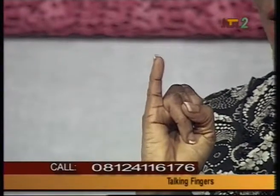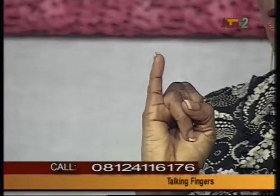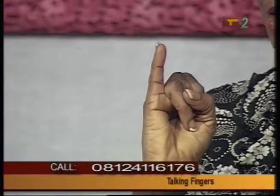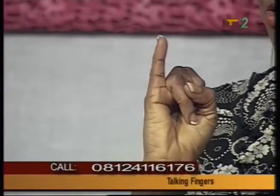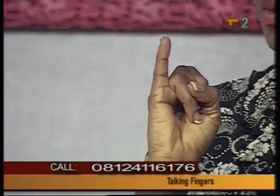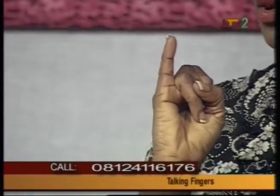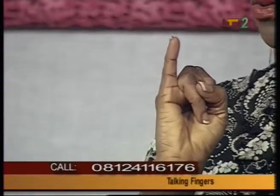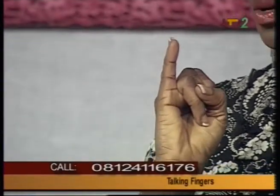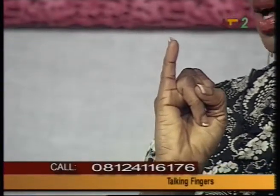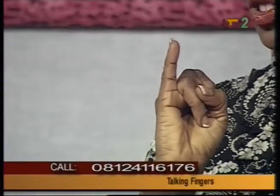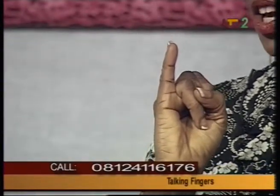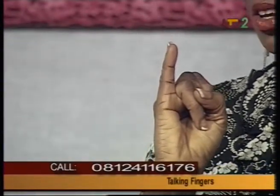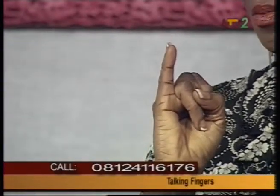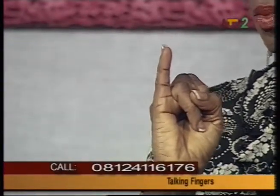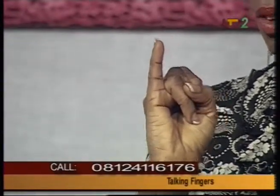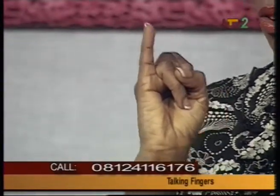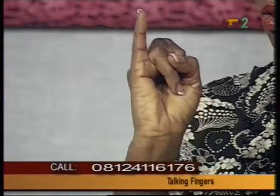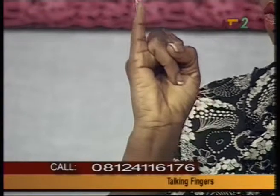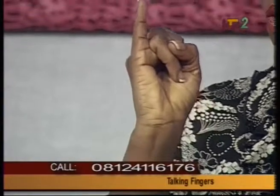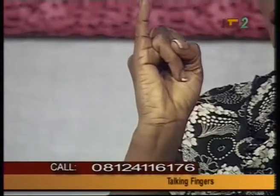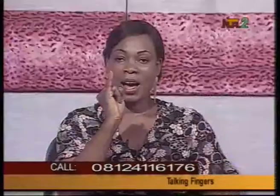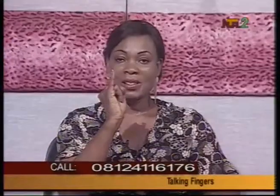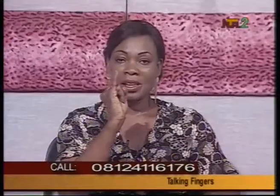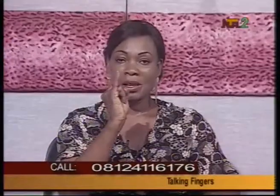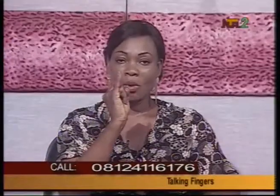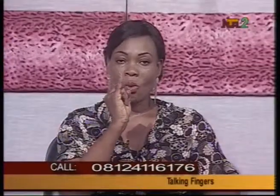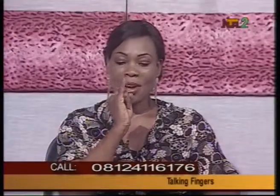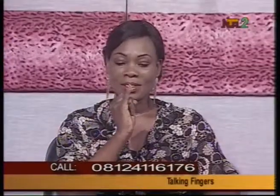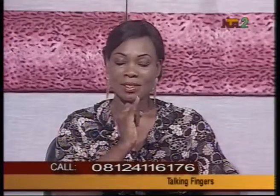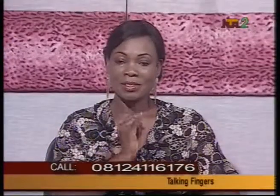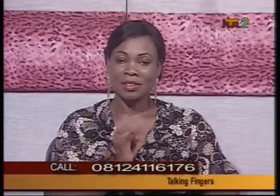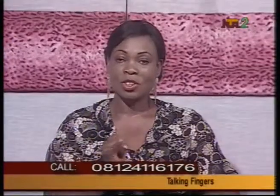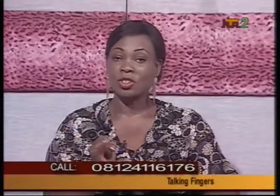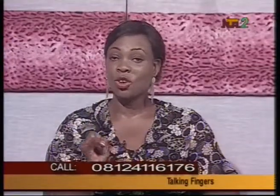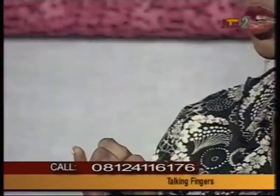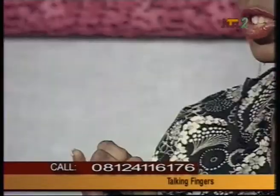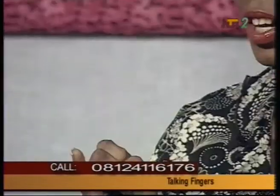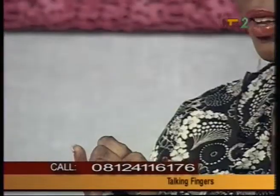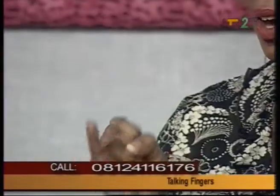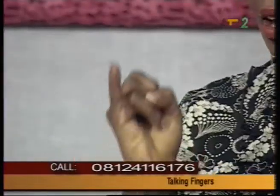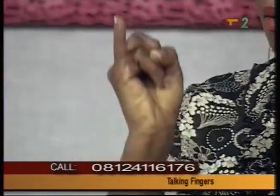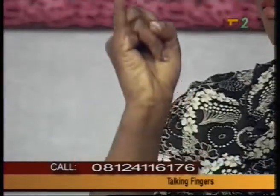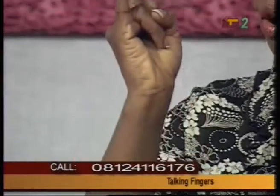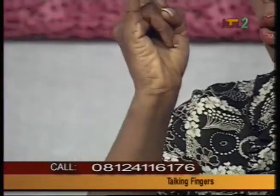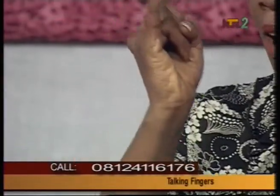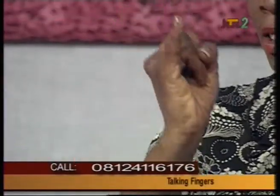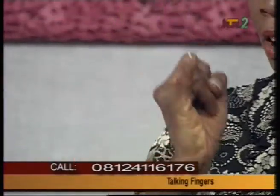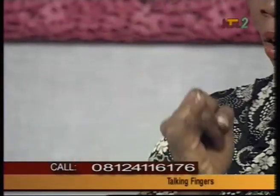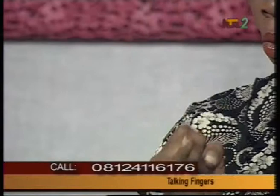You remember the rules about J? Go anti-clockwise. Just draw your J in the air, but go